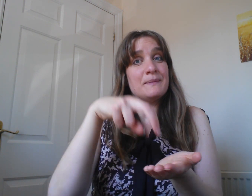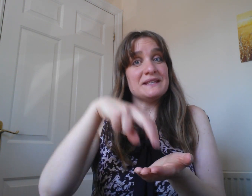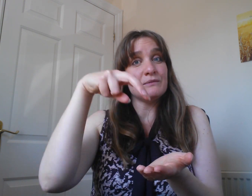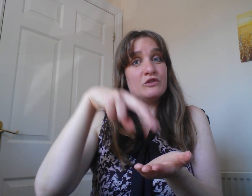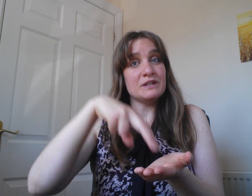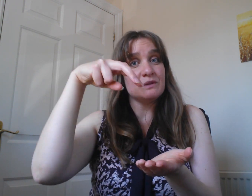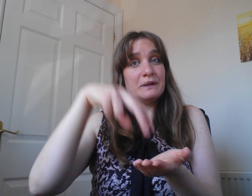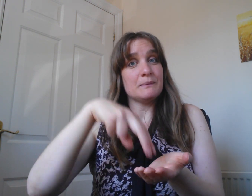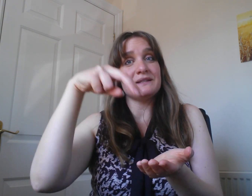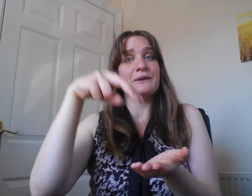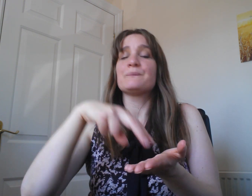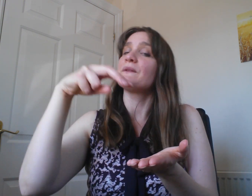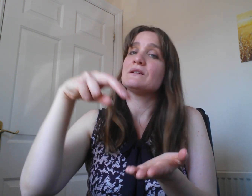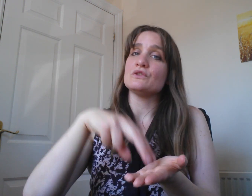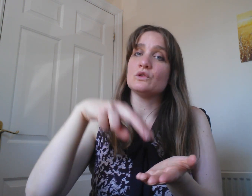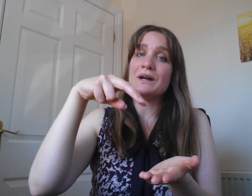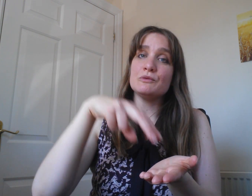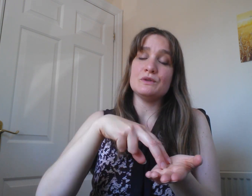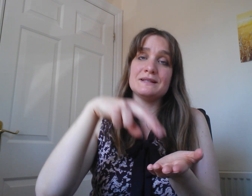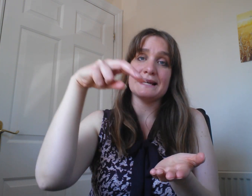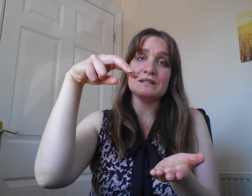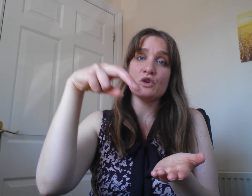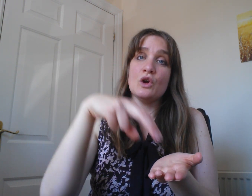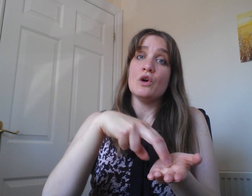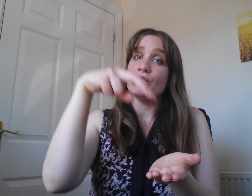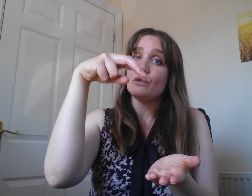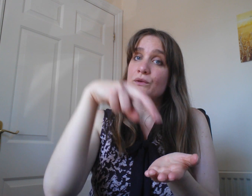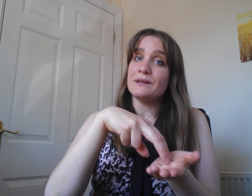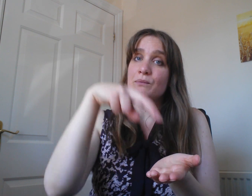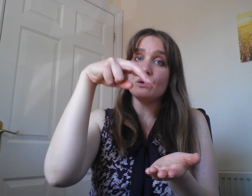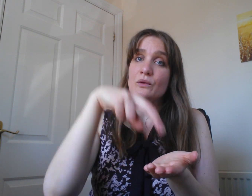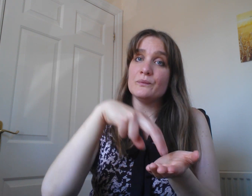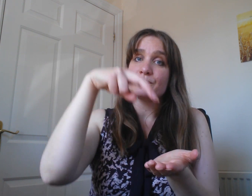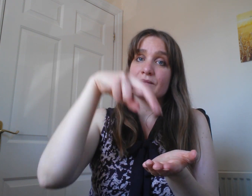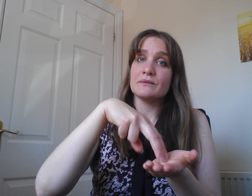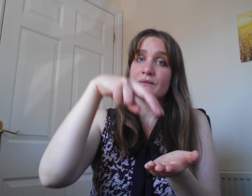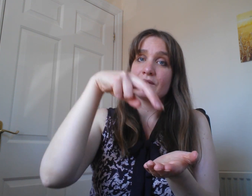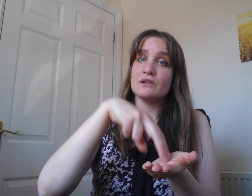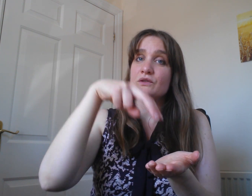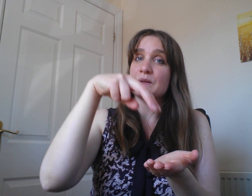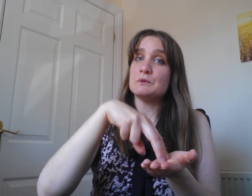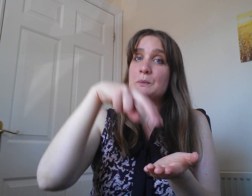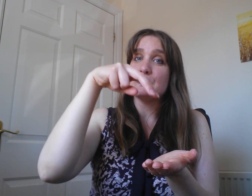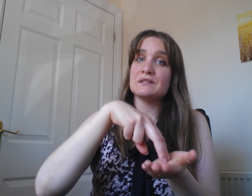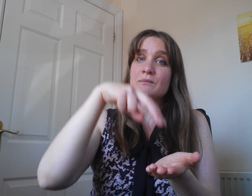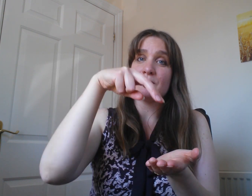repeated movement, jumping up and down. So trois petits singes font des bonds, do some jumps, jump up and